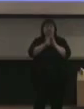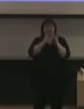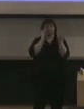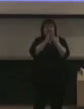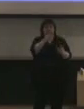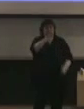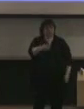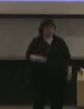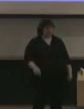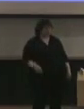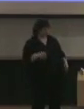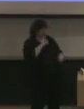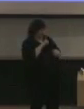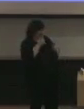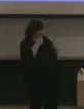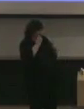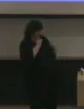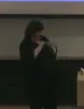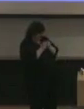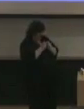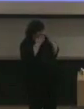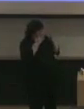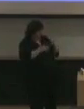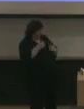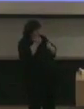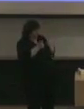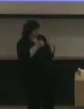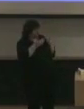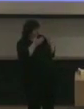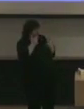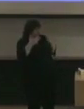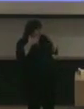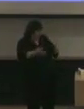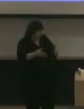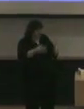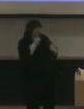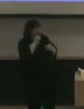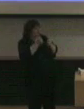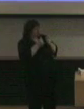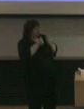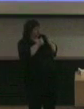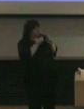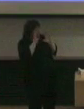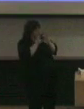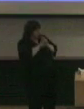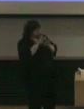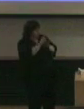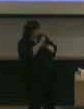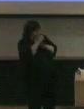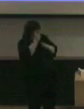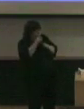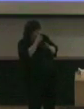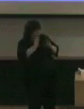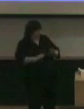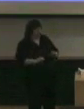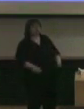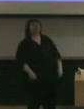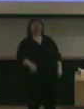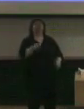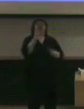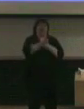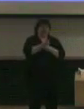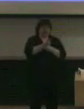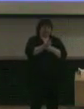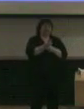the assessment team actually determines which method and which cards will be used for the client. Correct. It will